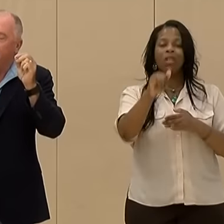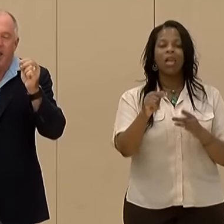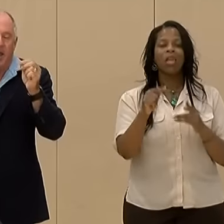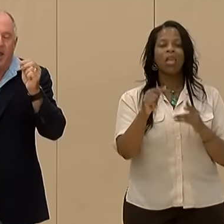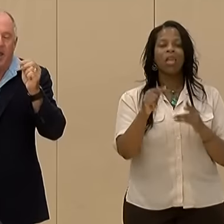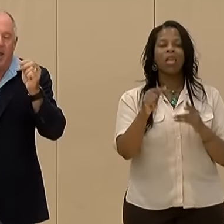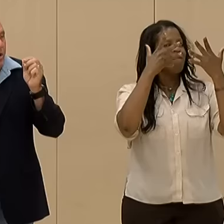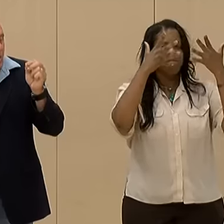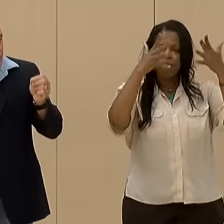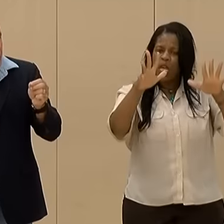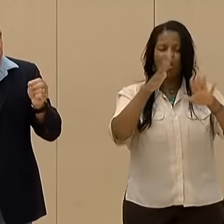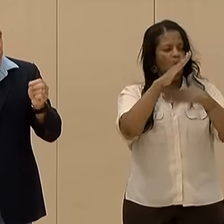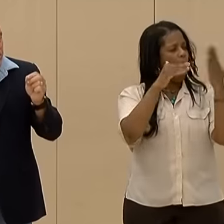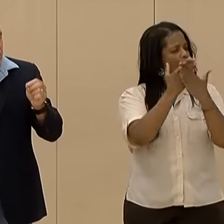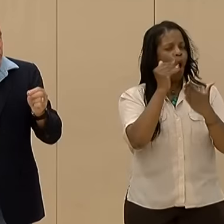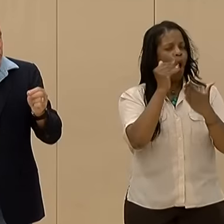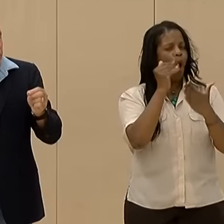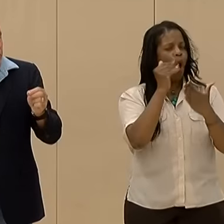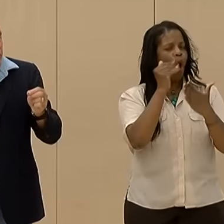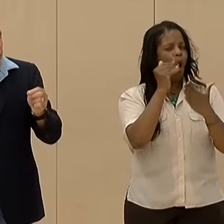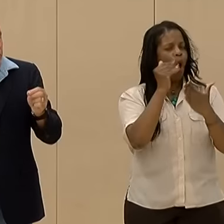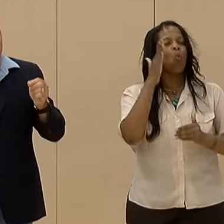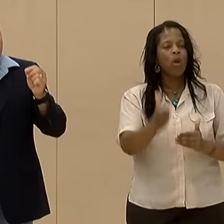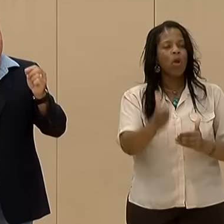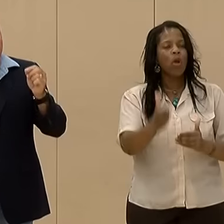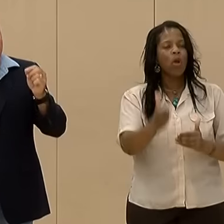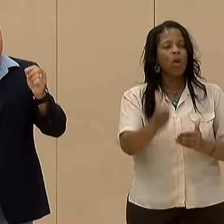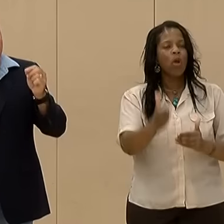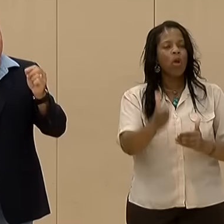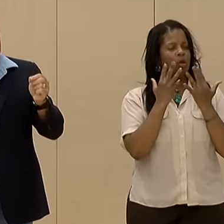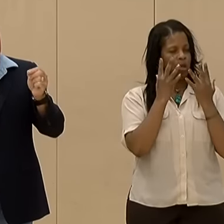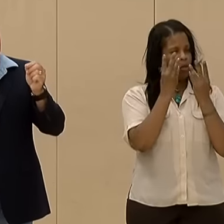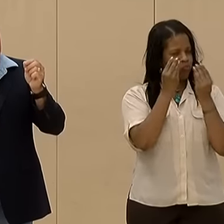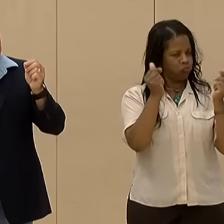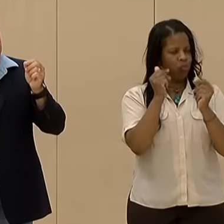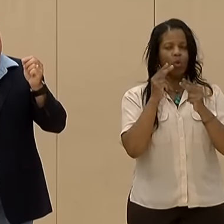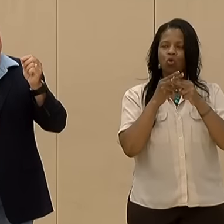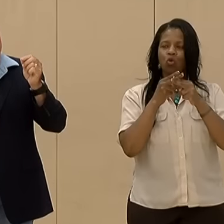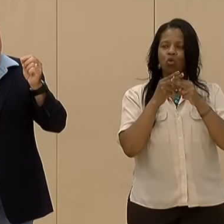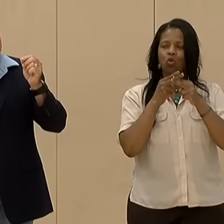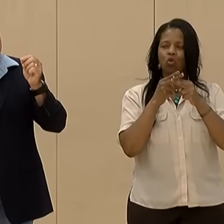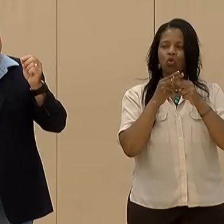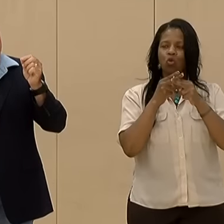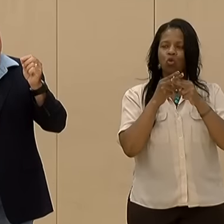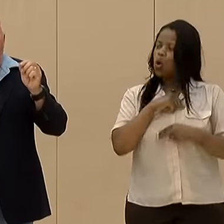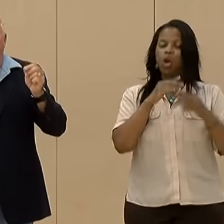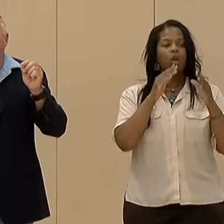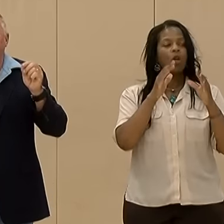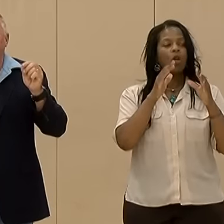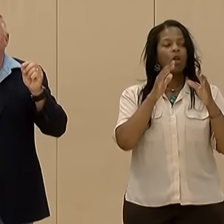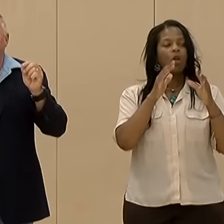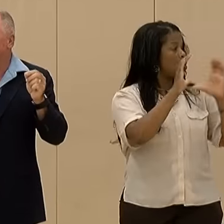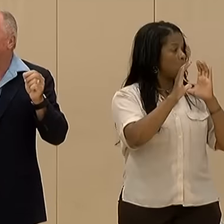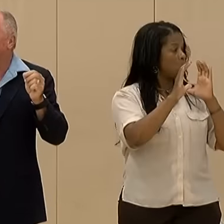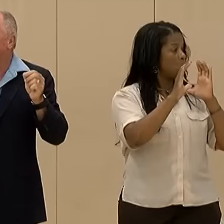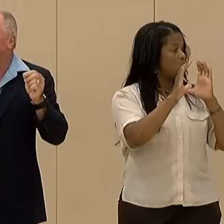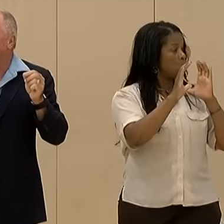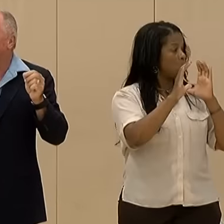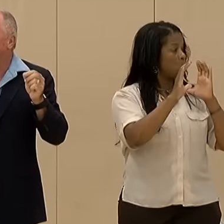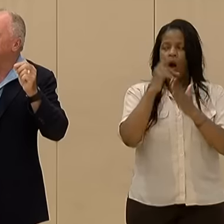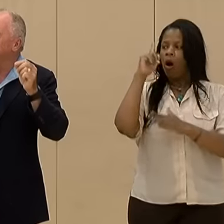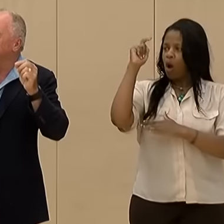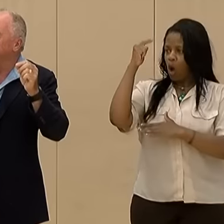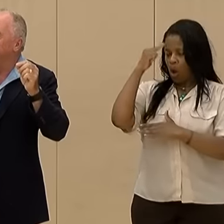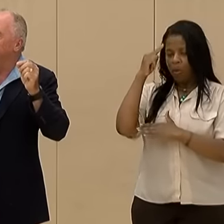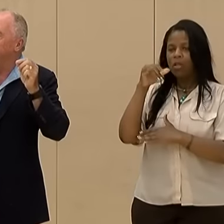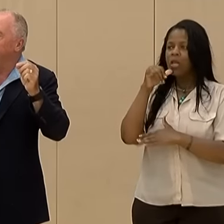complete, and we're going to complete it soon. I want to assure you that we're communicating at all levels of government.